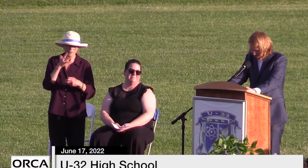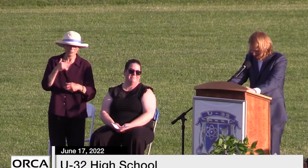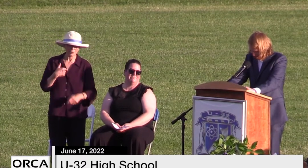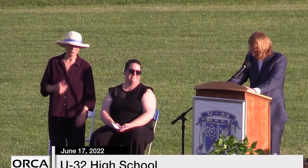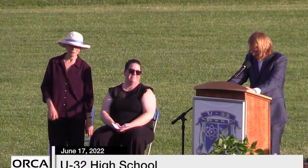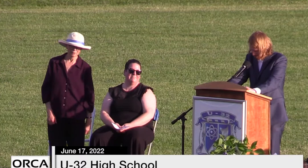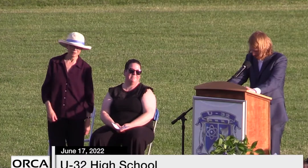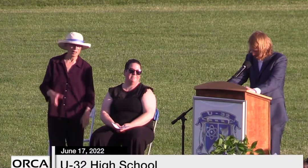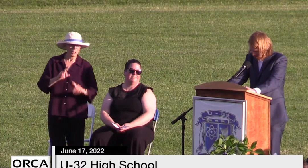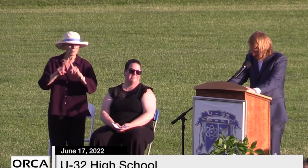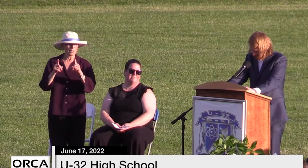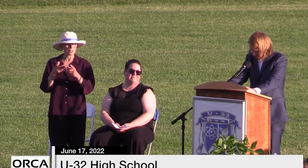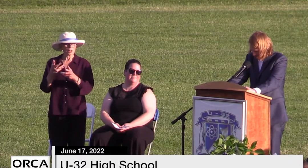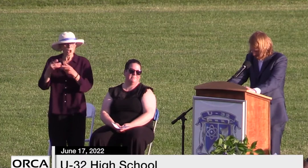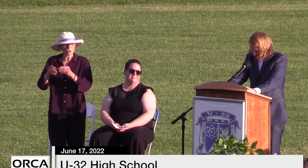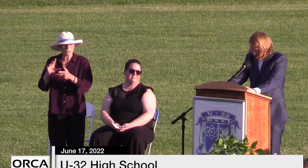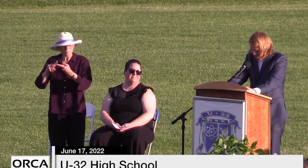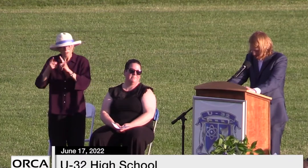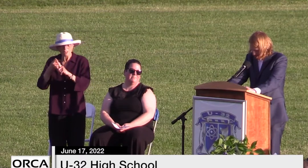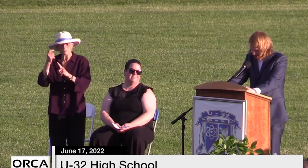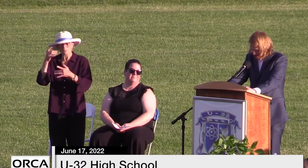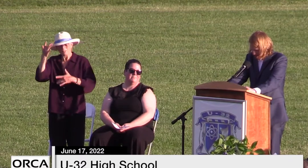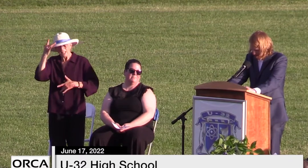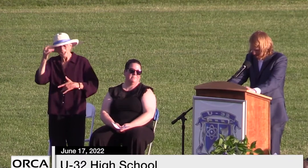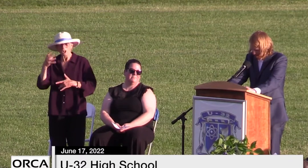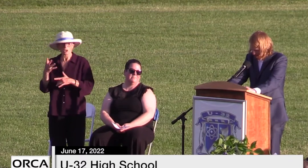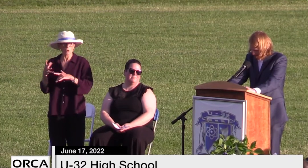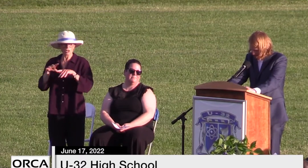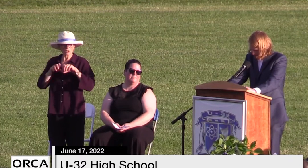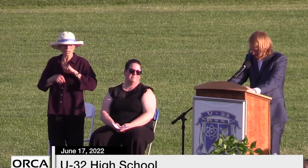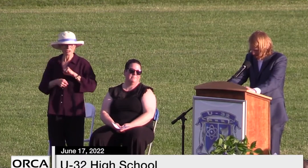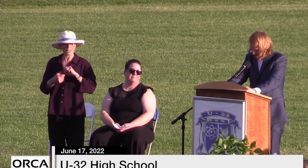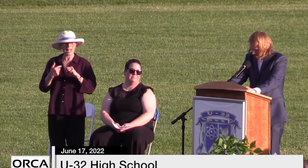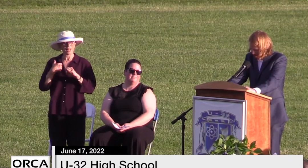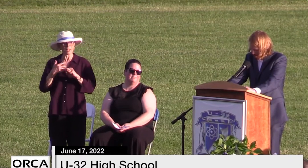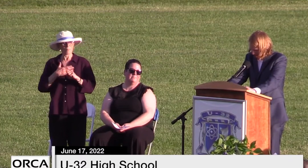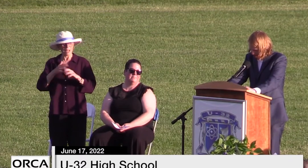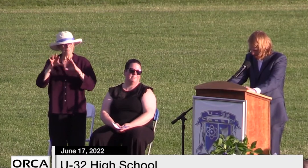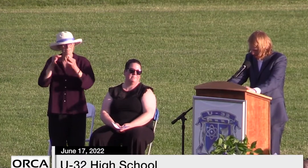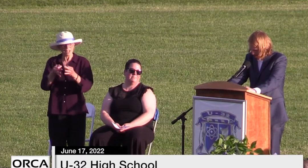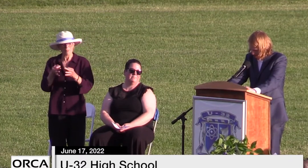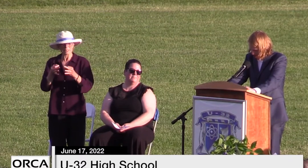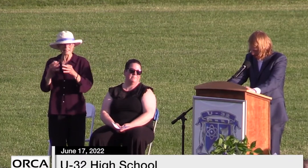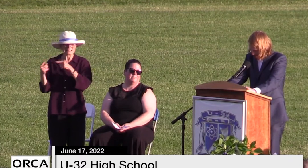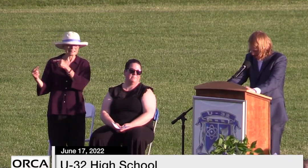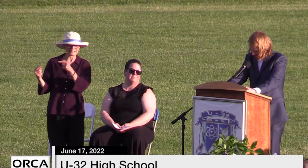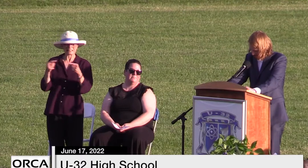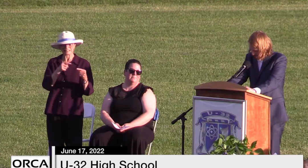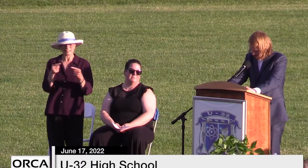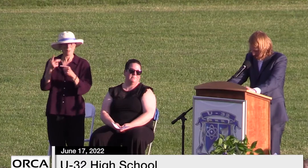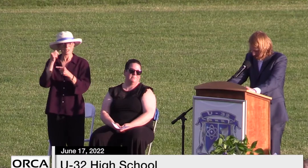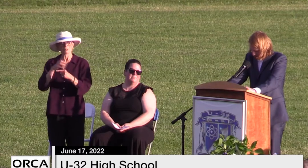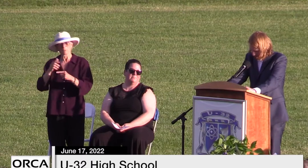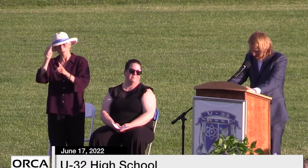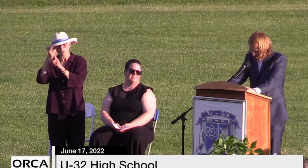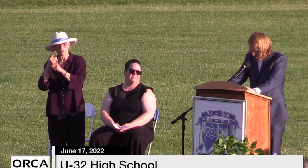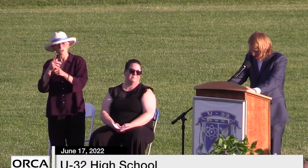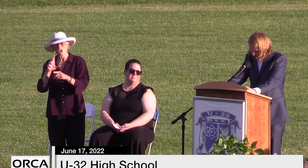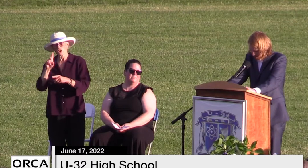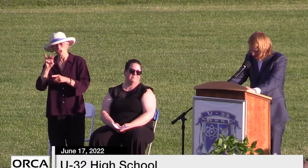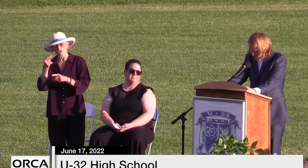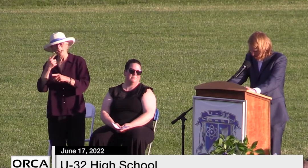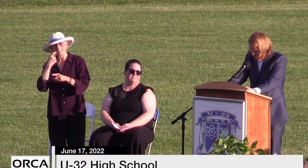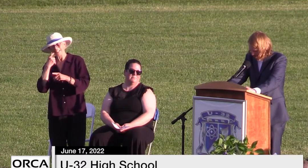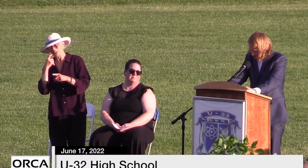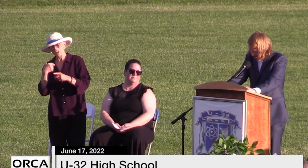losing friends due to illness and tragedy, being a mediator in my family's battle with the aftermath of my brother's drug addiction, deciding to